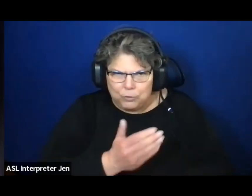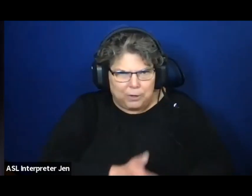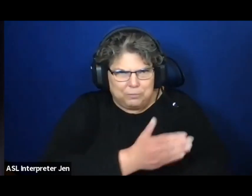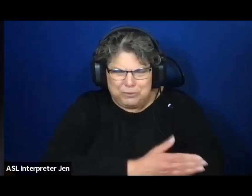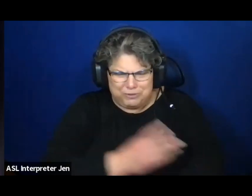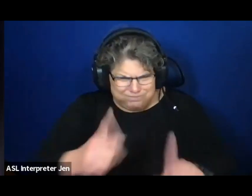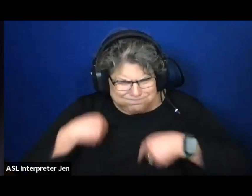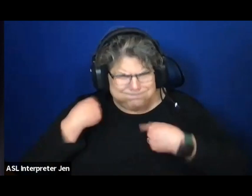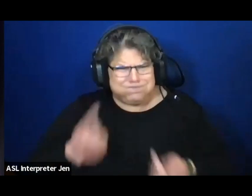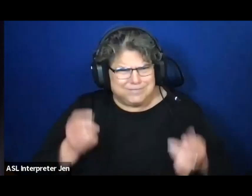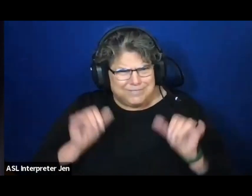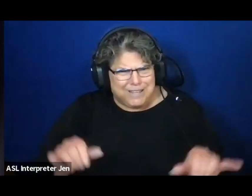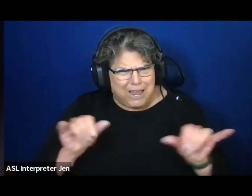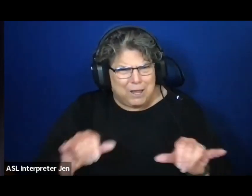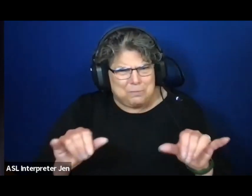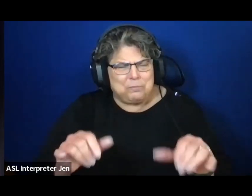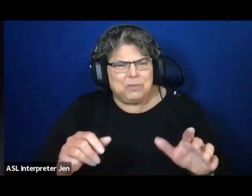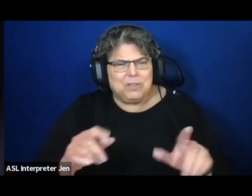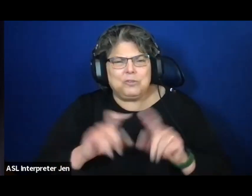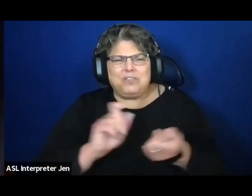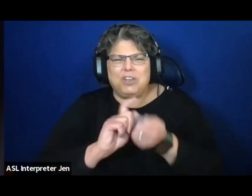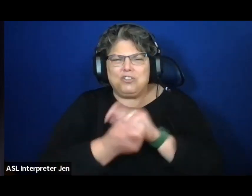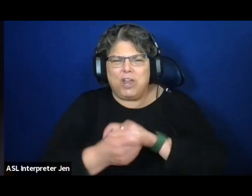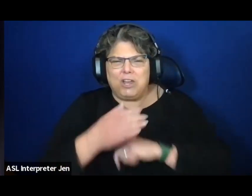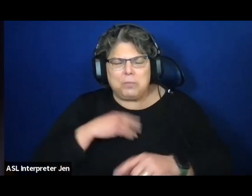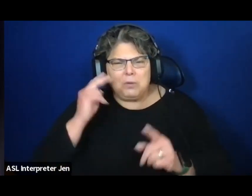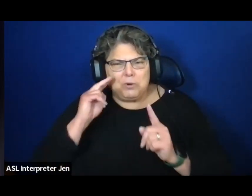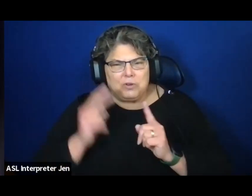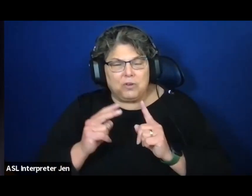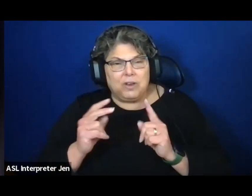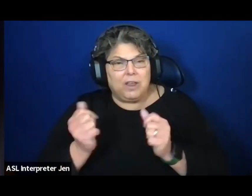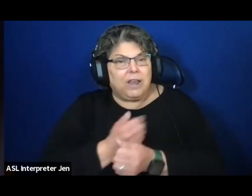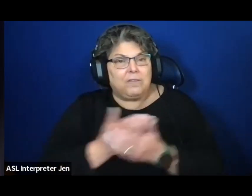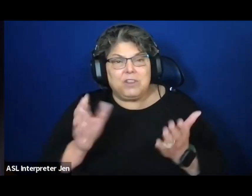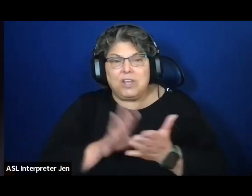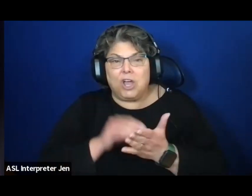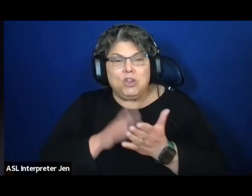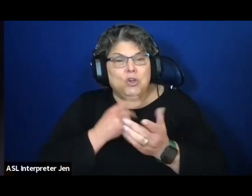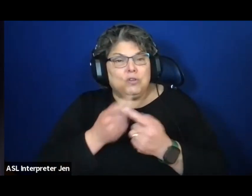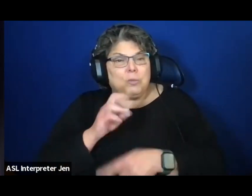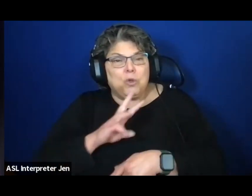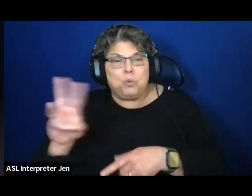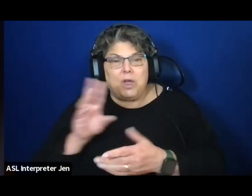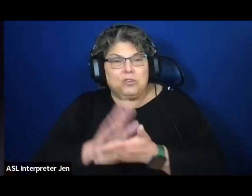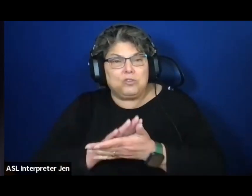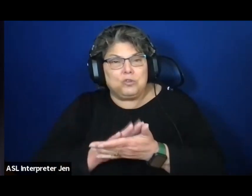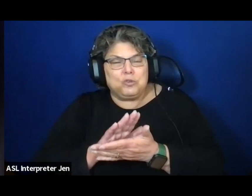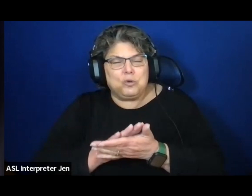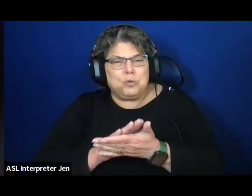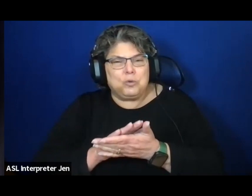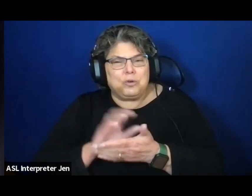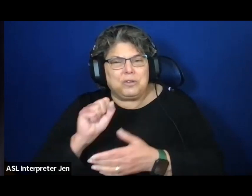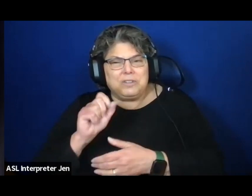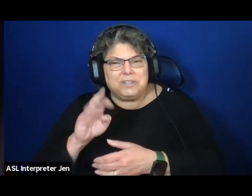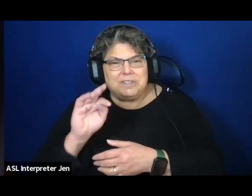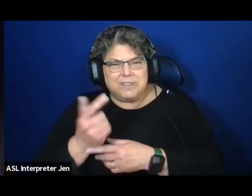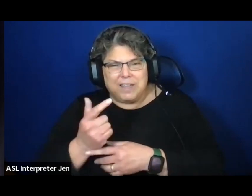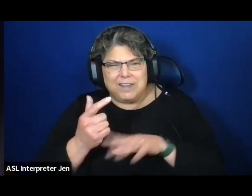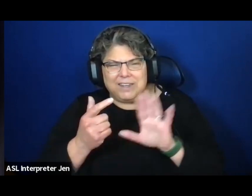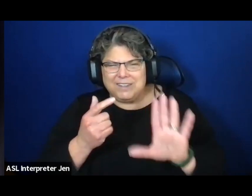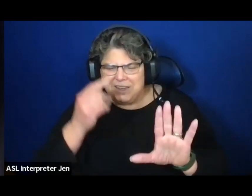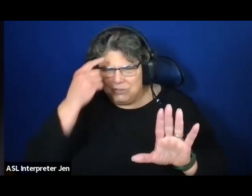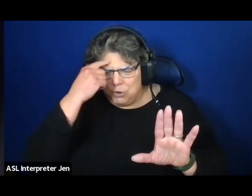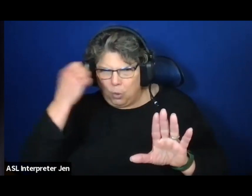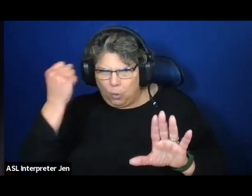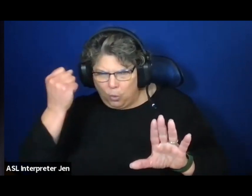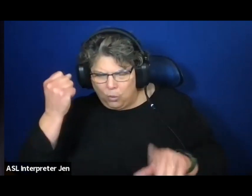so I have to change my perspective. And I have to square whatever I learned in the Western school setting to what these indigenous farmers are telling me. I have to